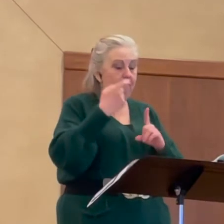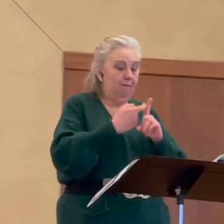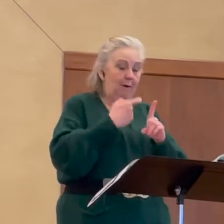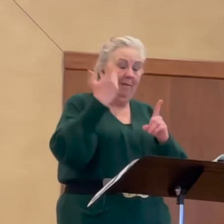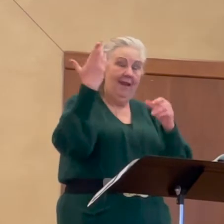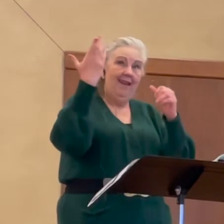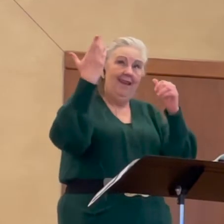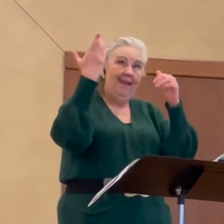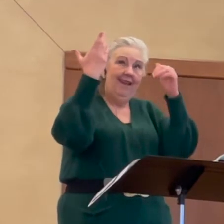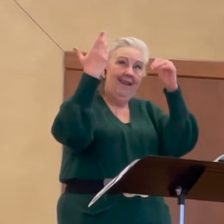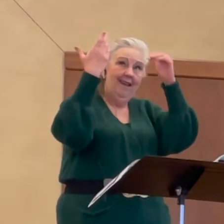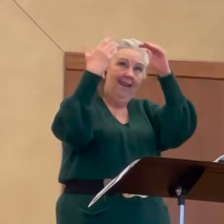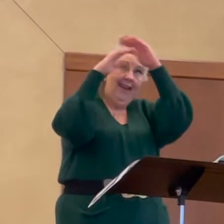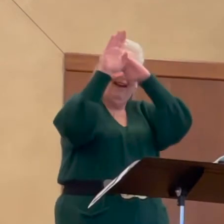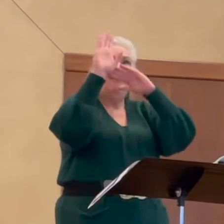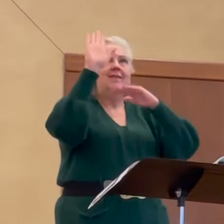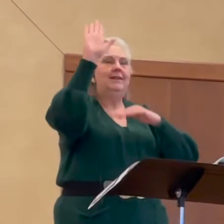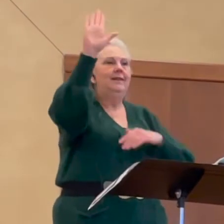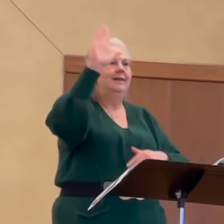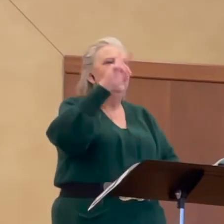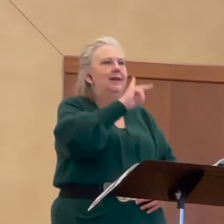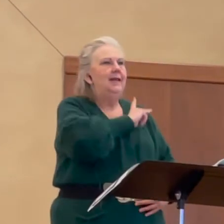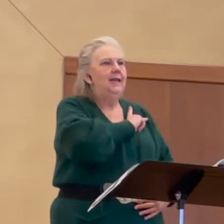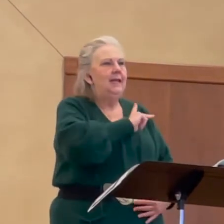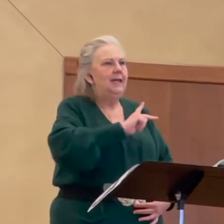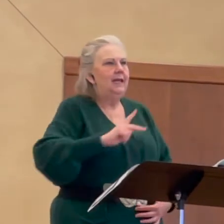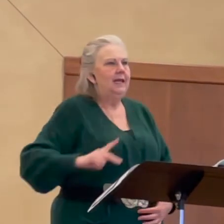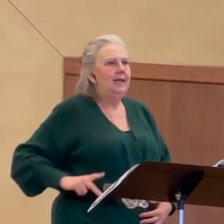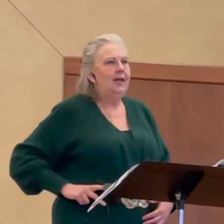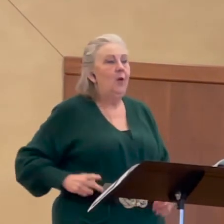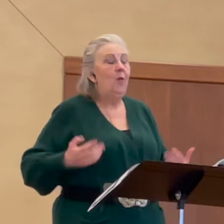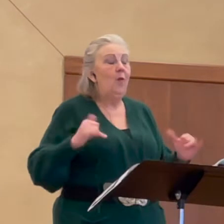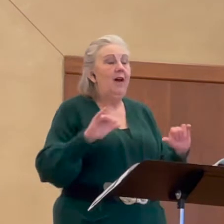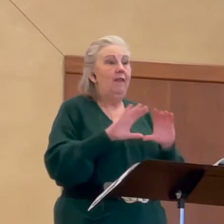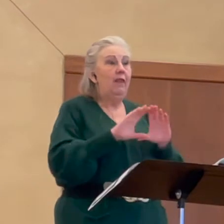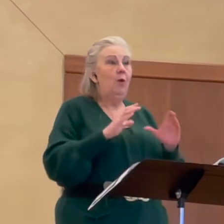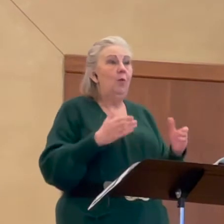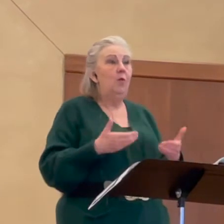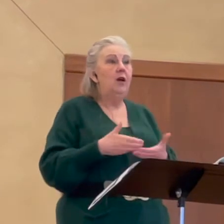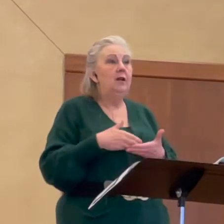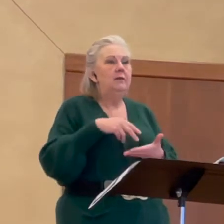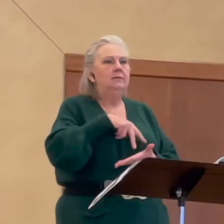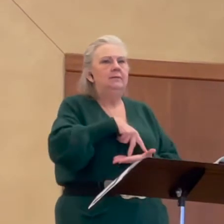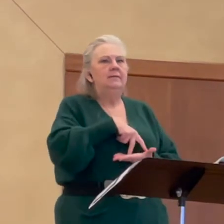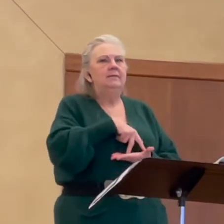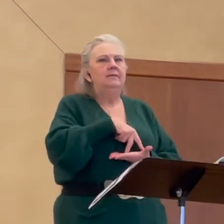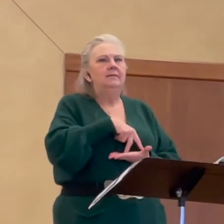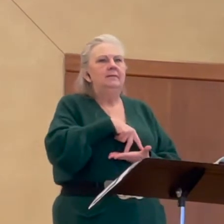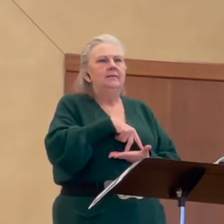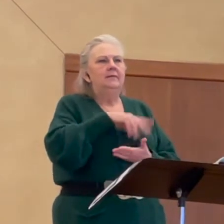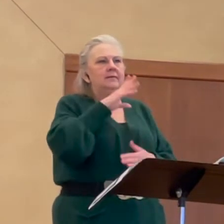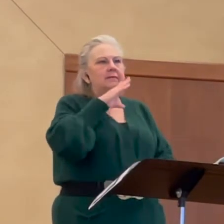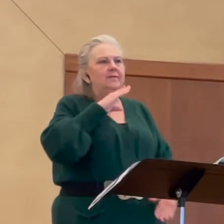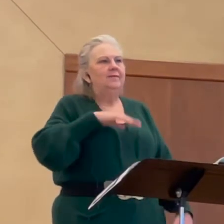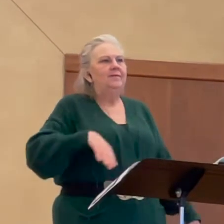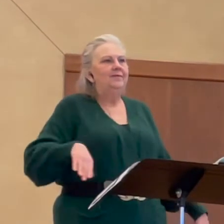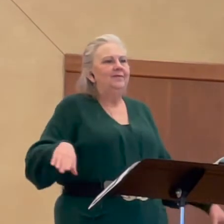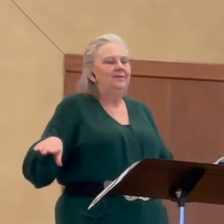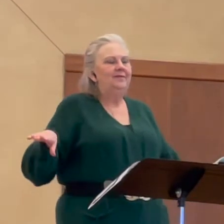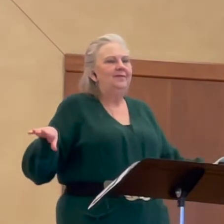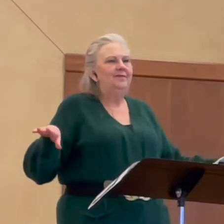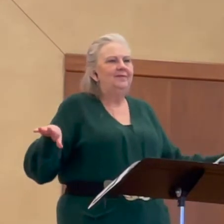while the world stood in solemn stillness, the song went out, as it does today,